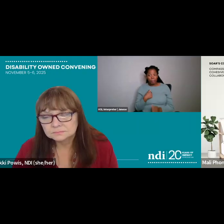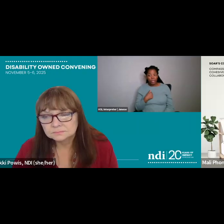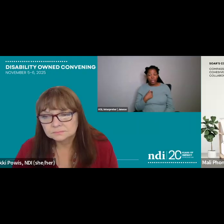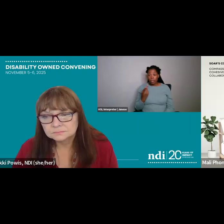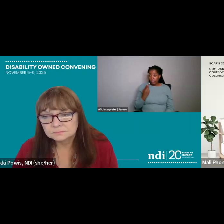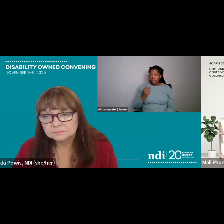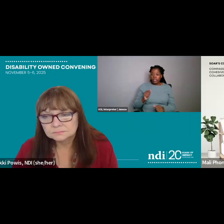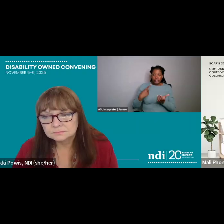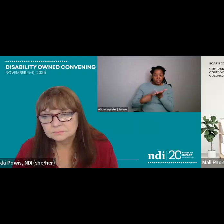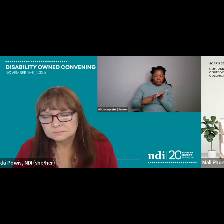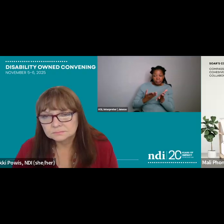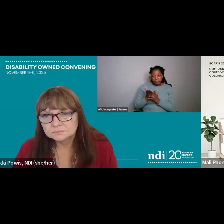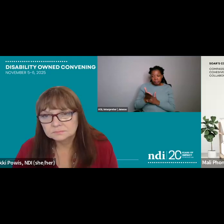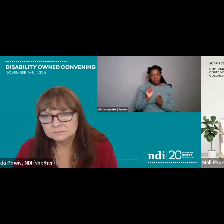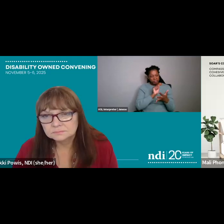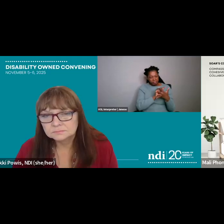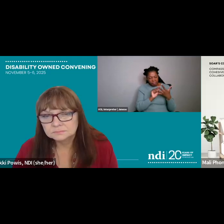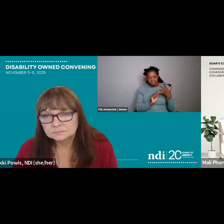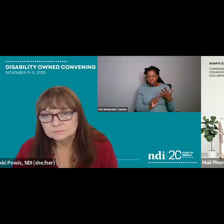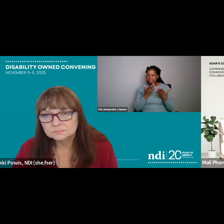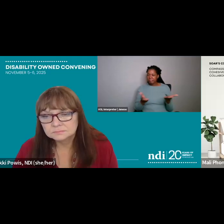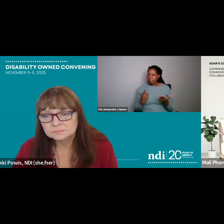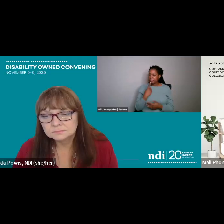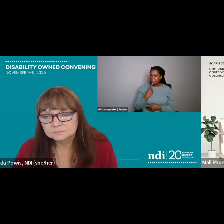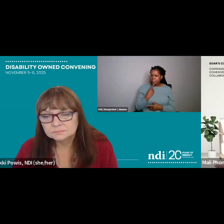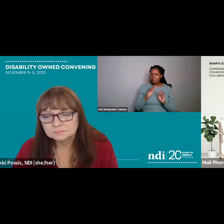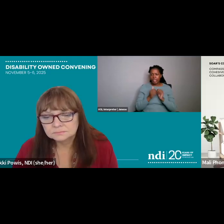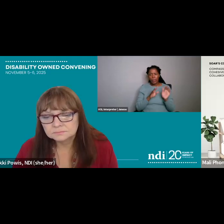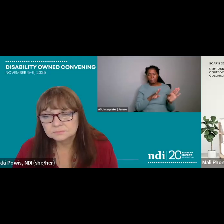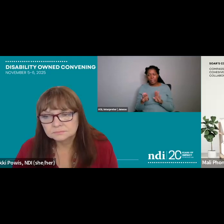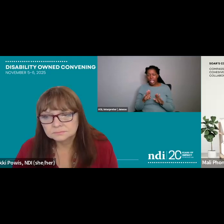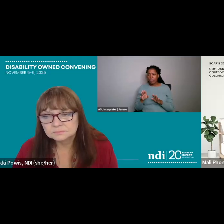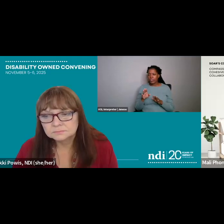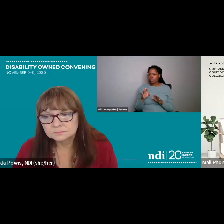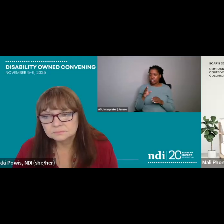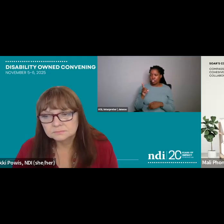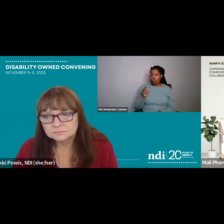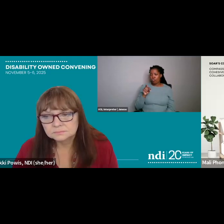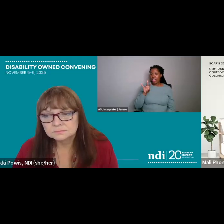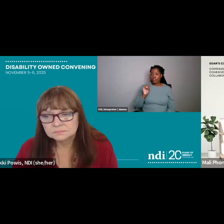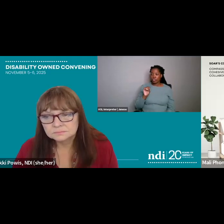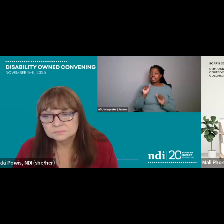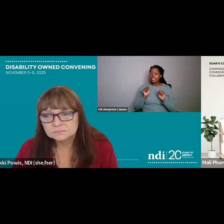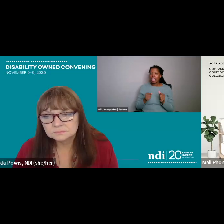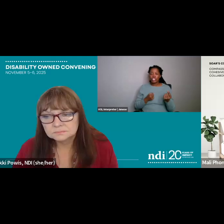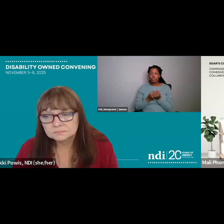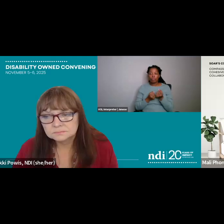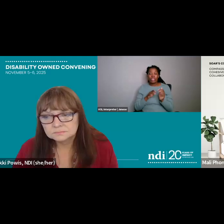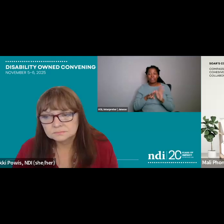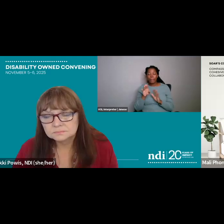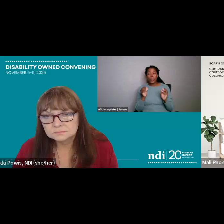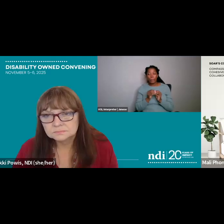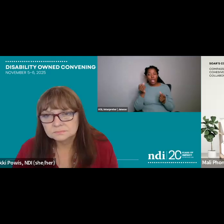talk through what those things can do, how behavioral drivers can support developing a more compassionate,